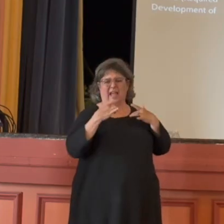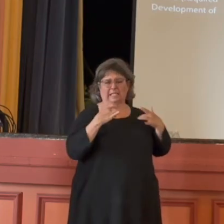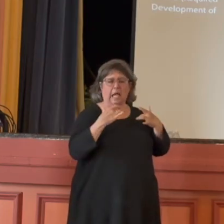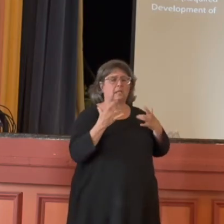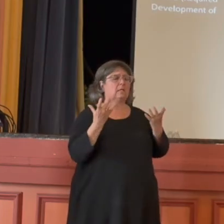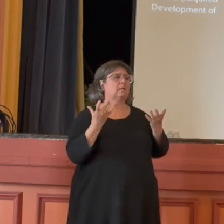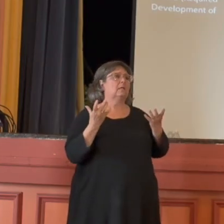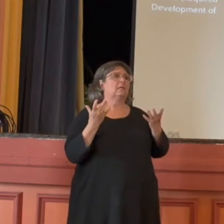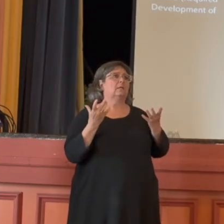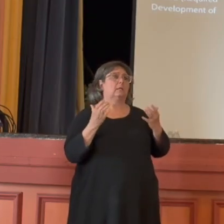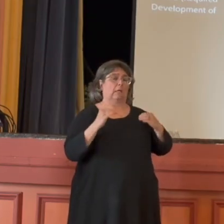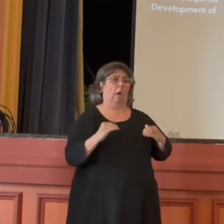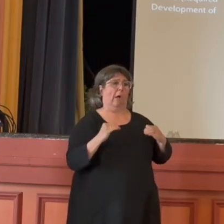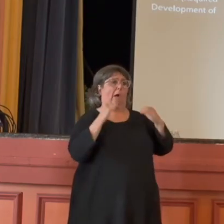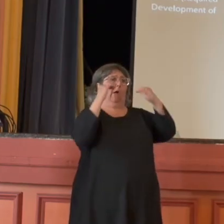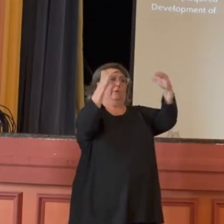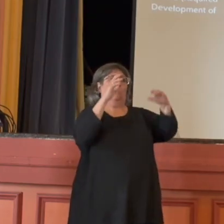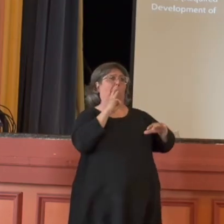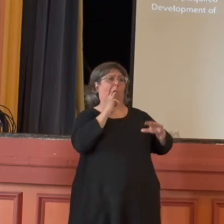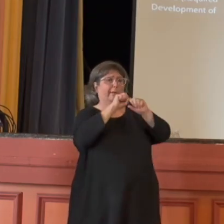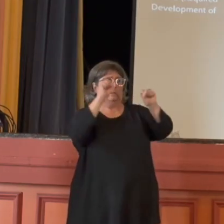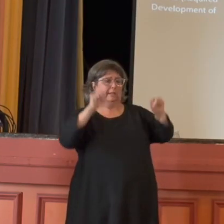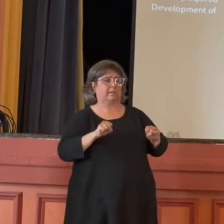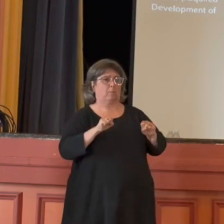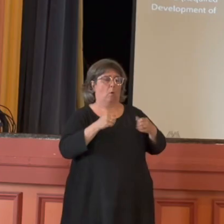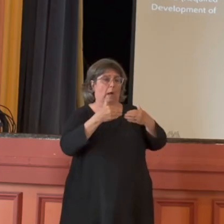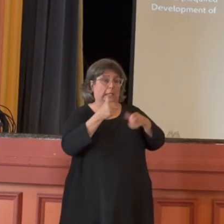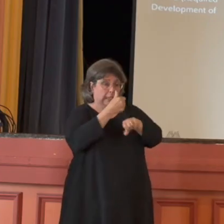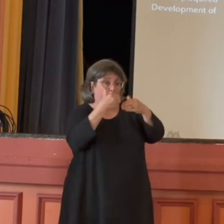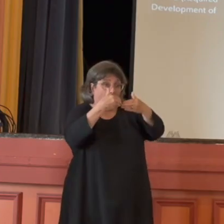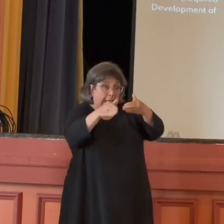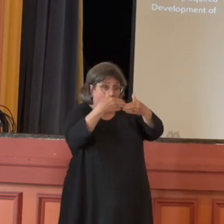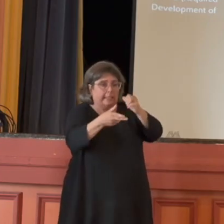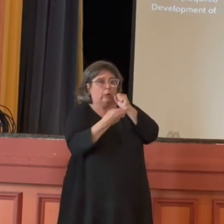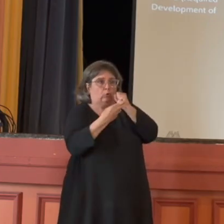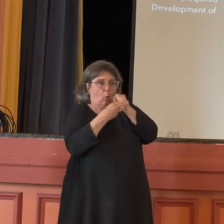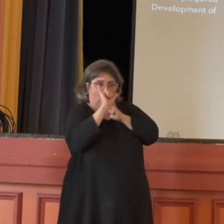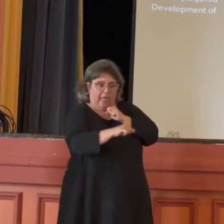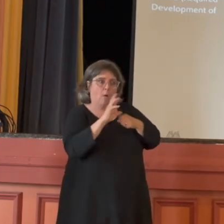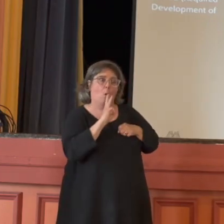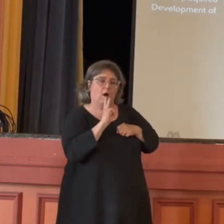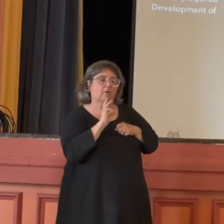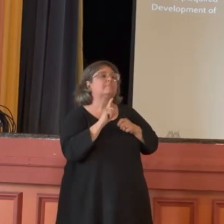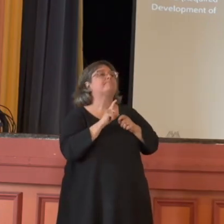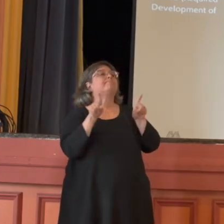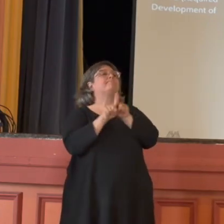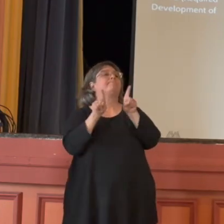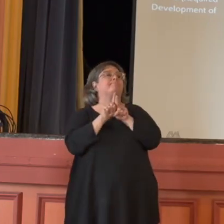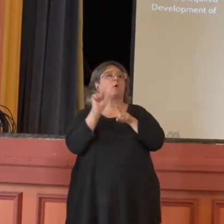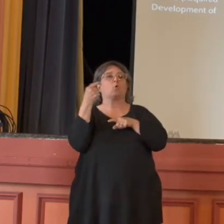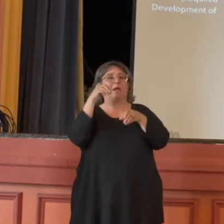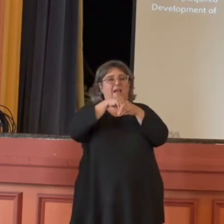excess capacity in the system. We put in these gates so that we could store in place. We also put in